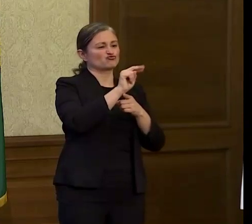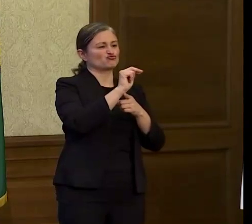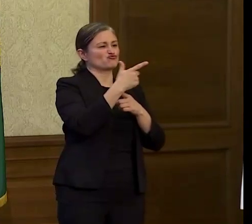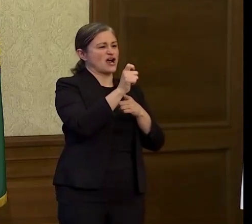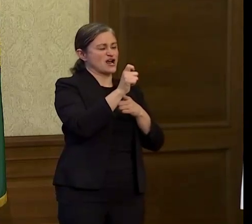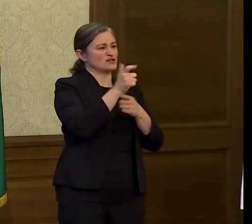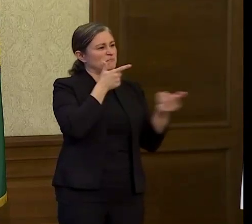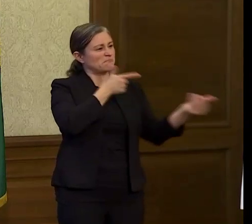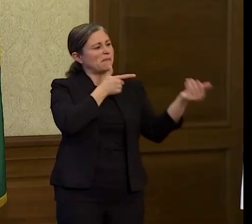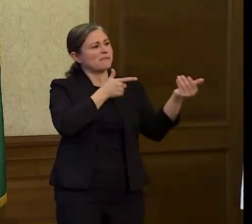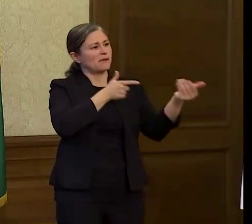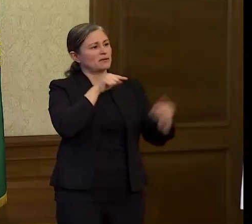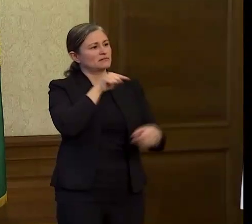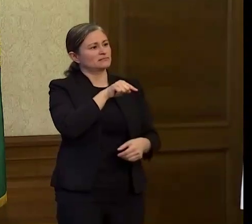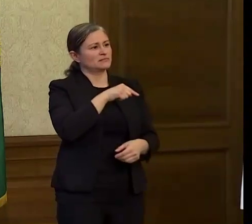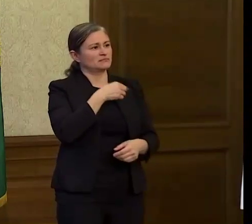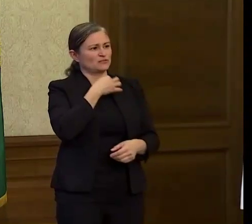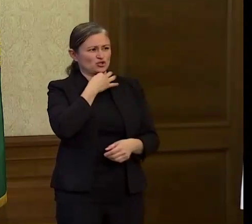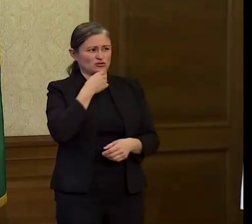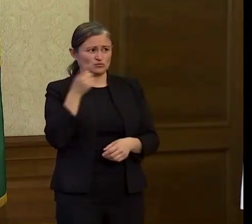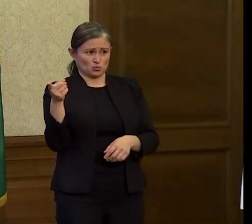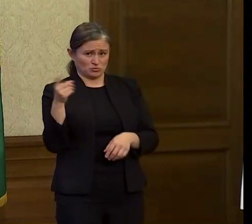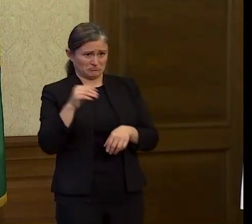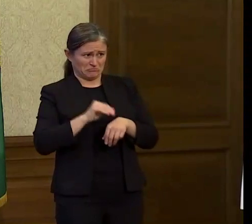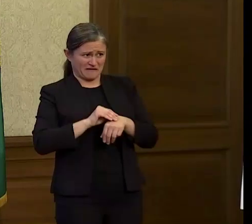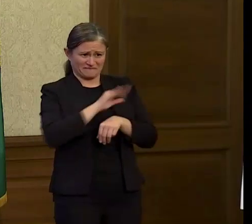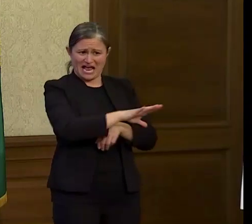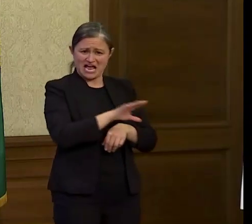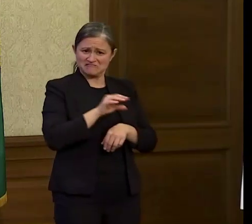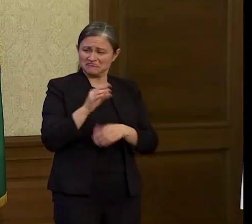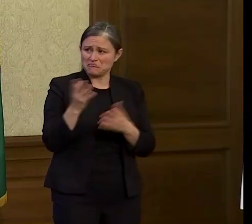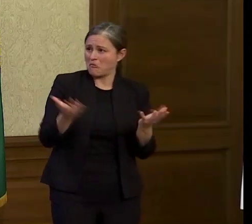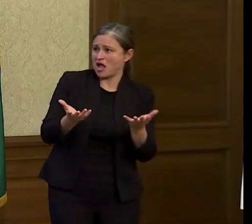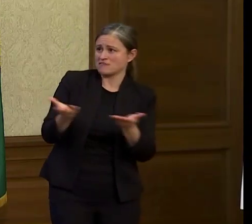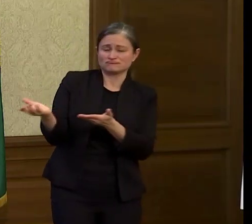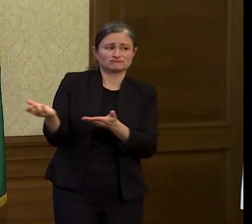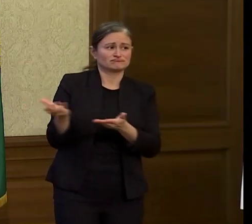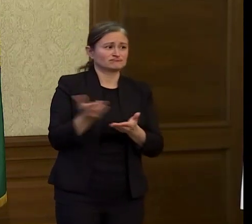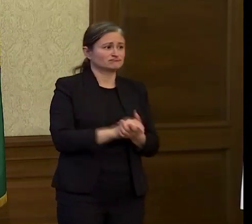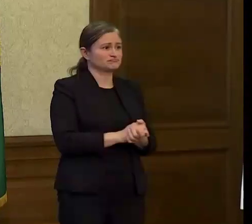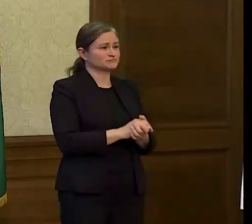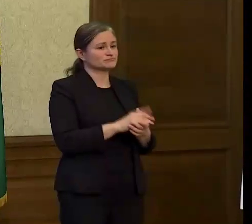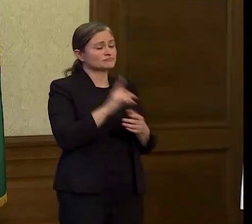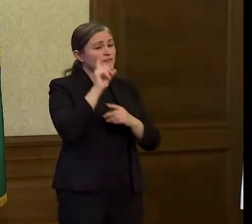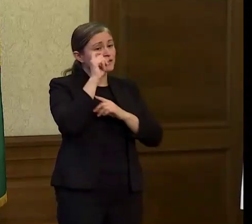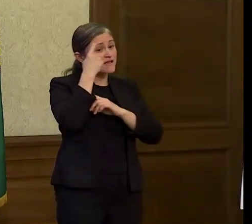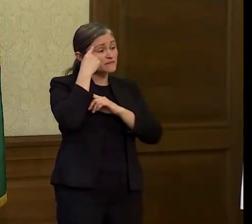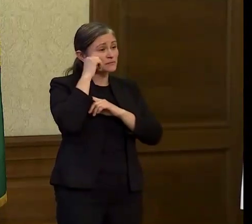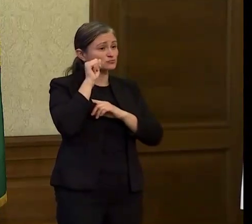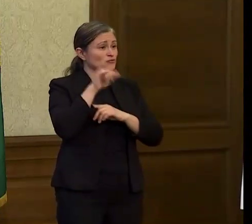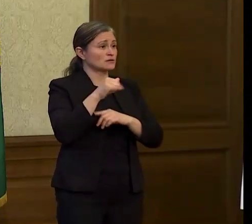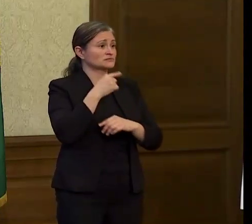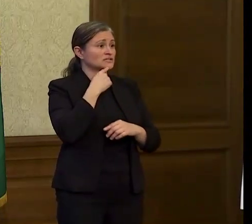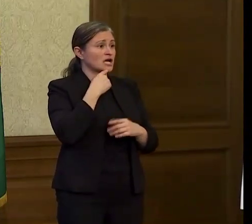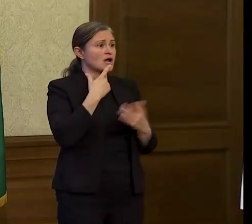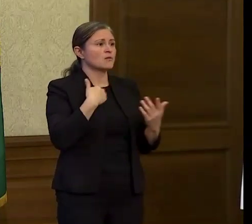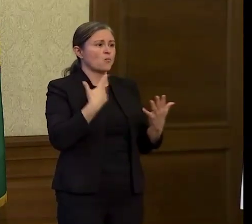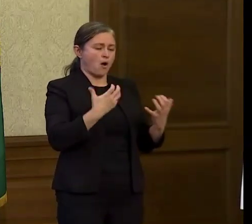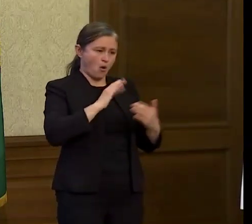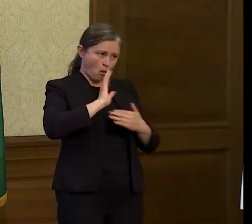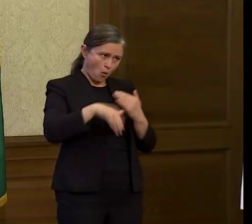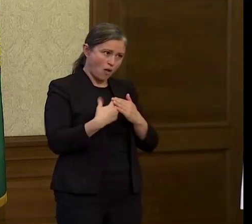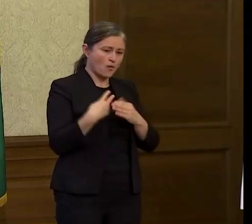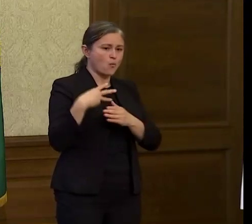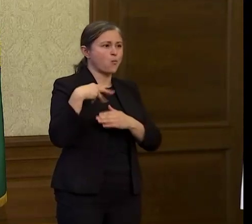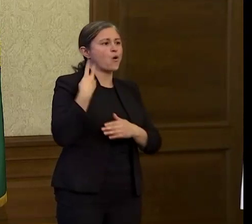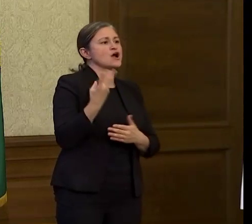want everybody on this team. We have the vast majority of Washingtonians are on this team against this virus.